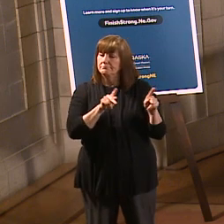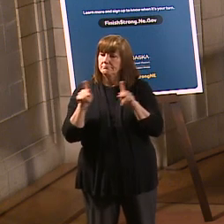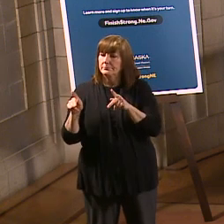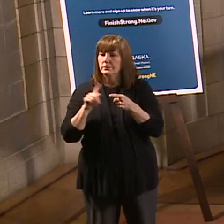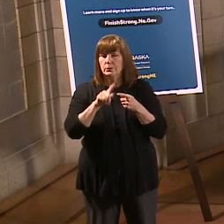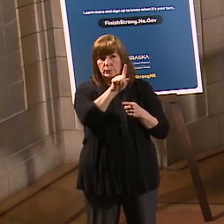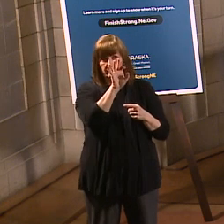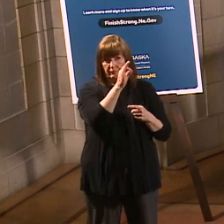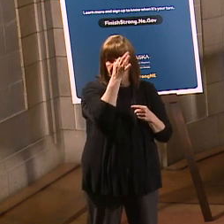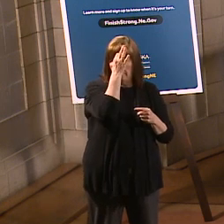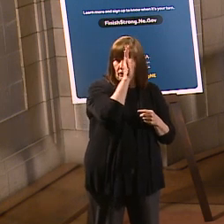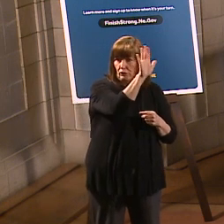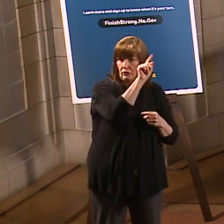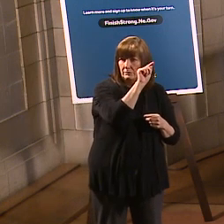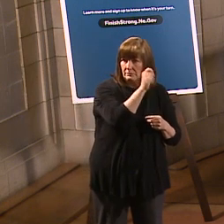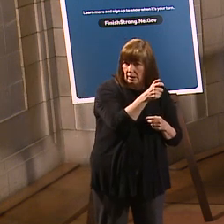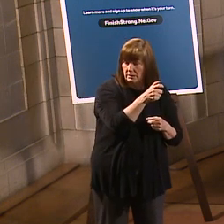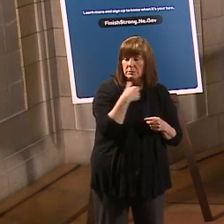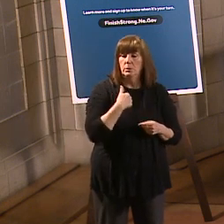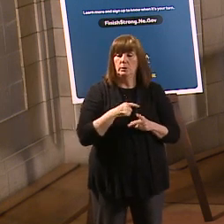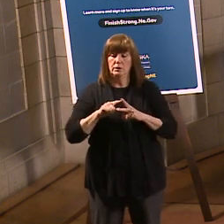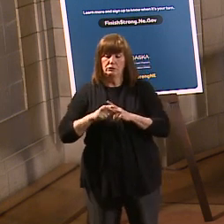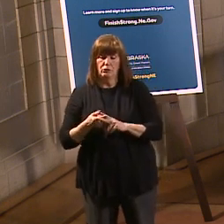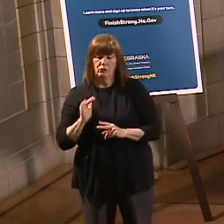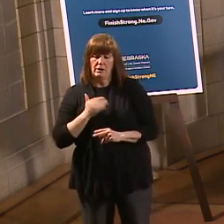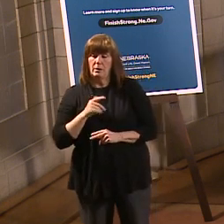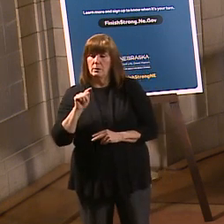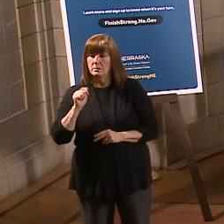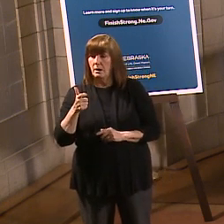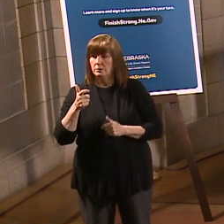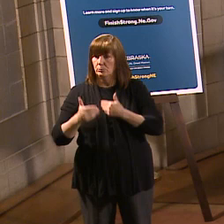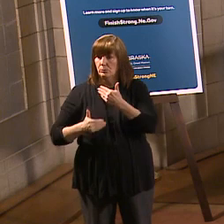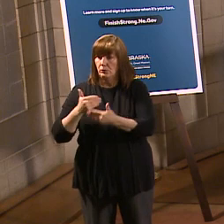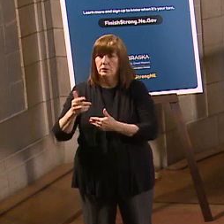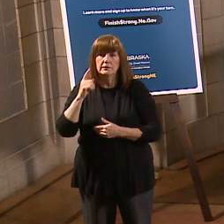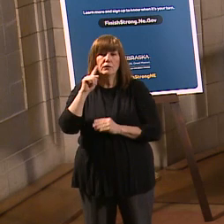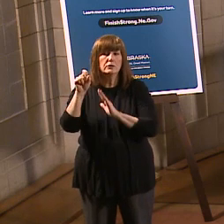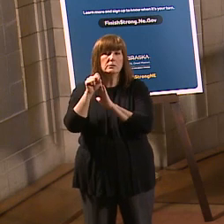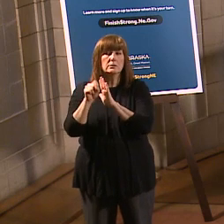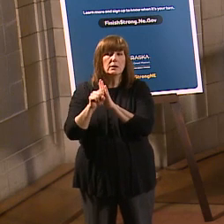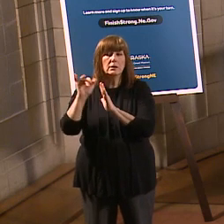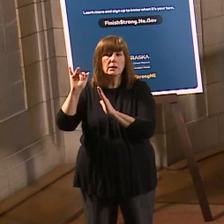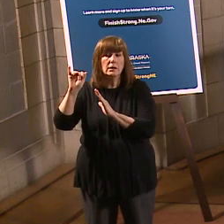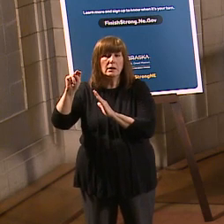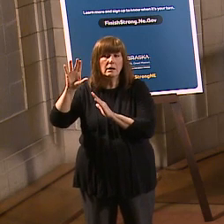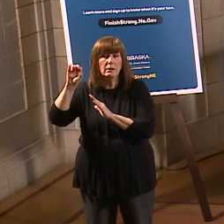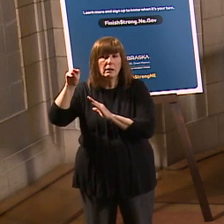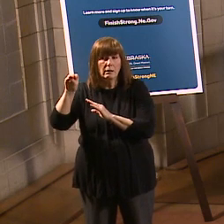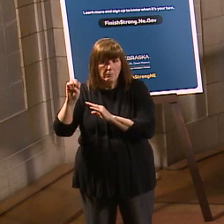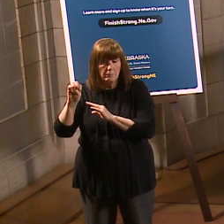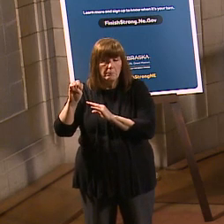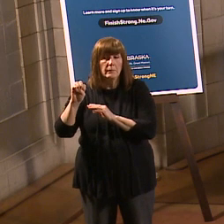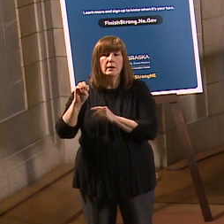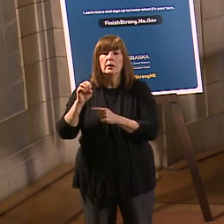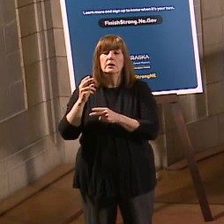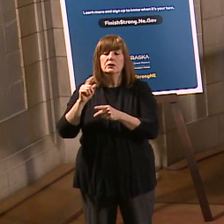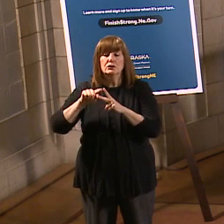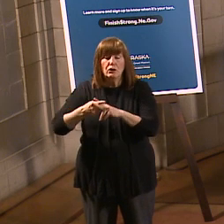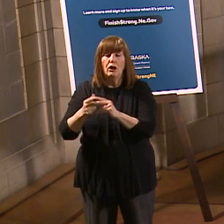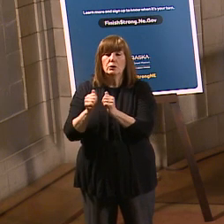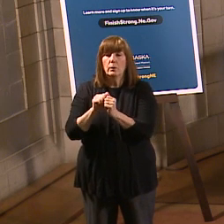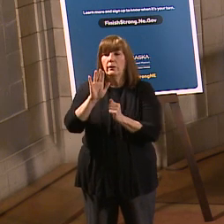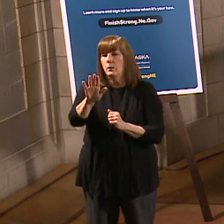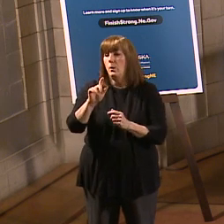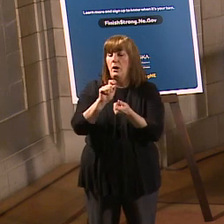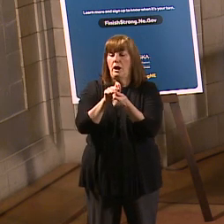code. And where we start our tax process for our state income taxes picks up with adjusted gross income. If